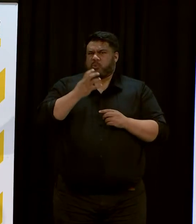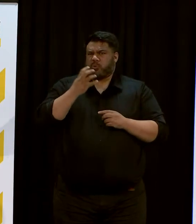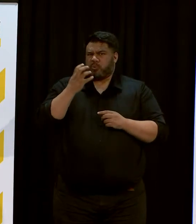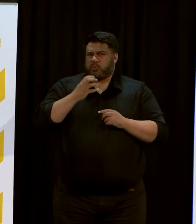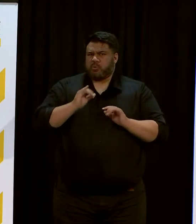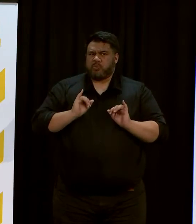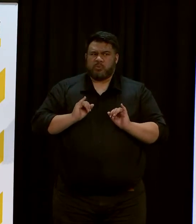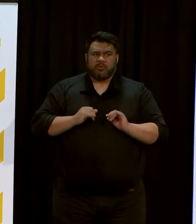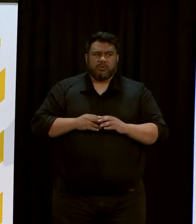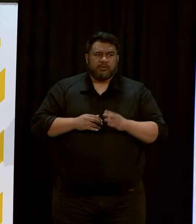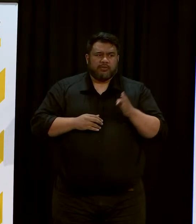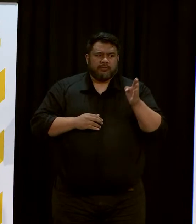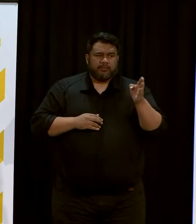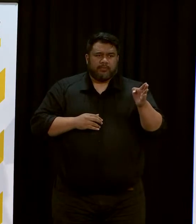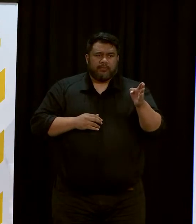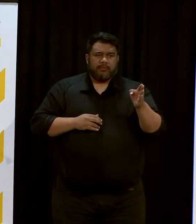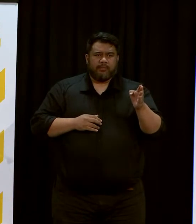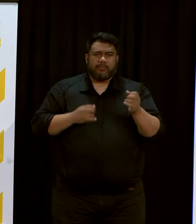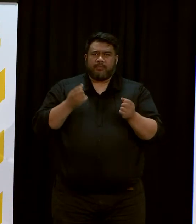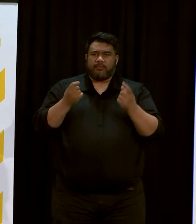awful. Minister.